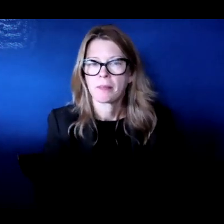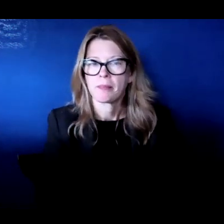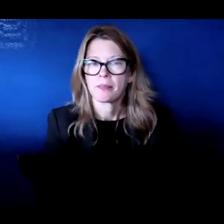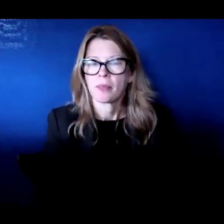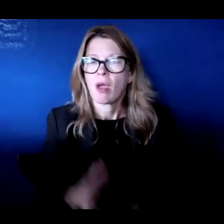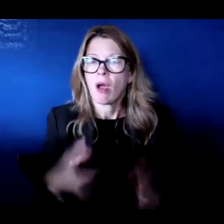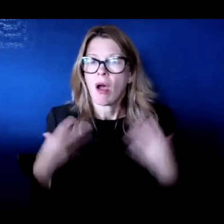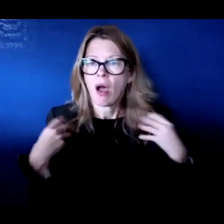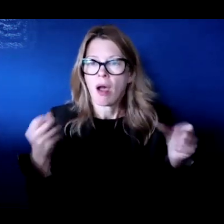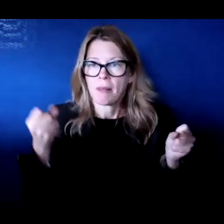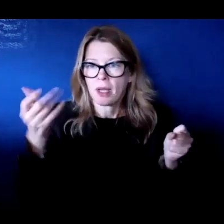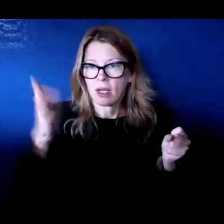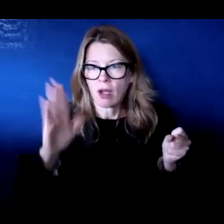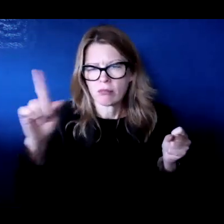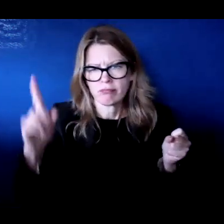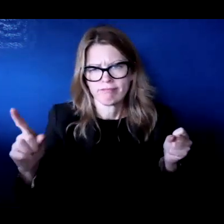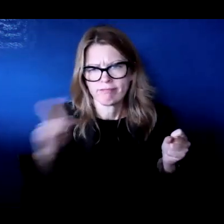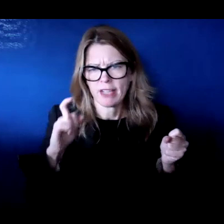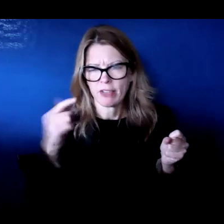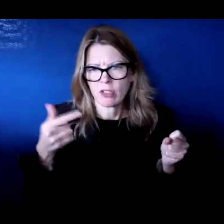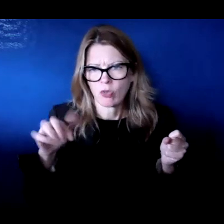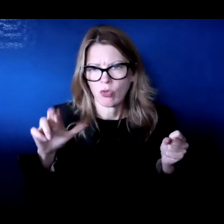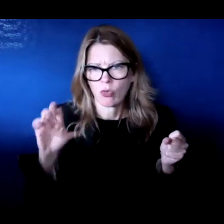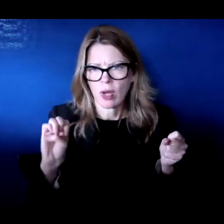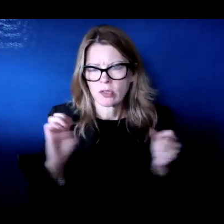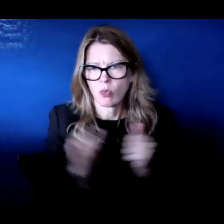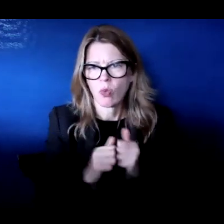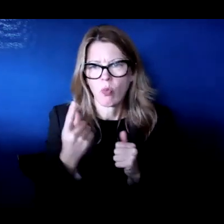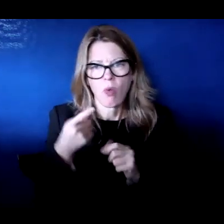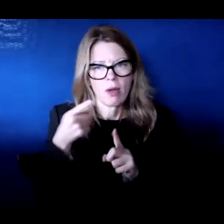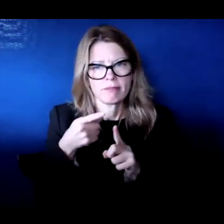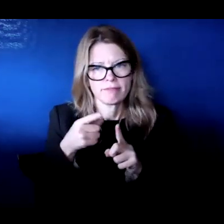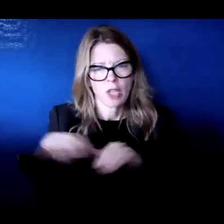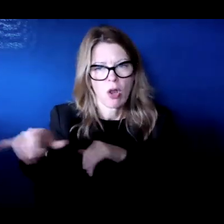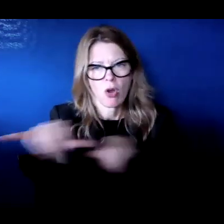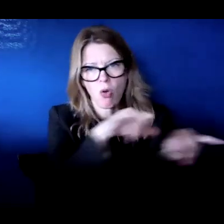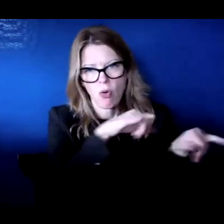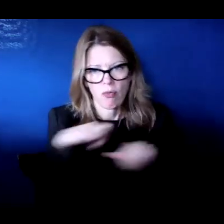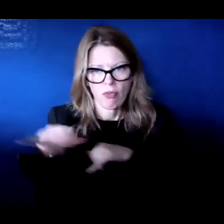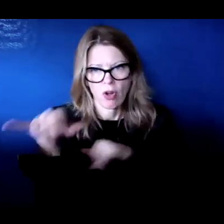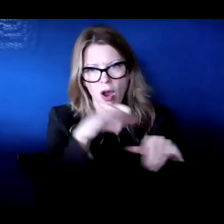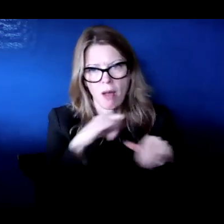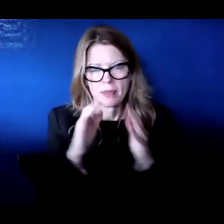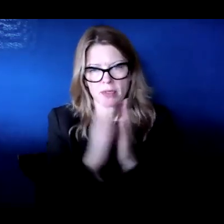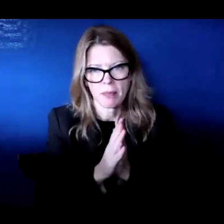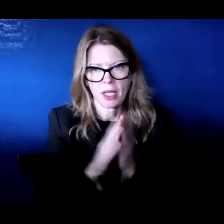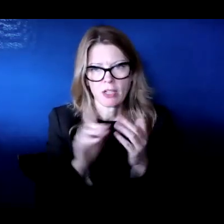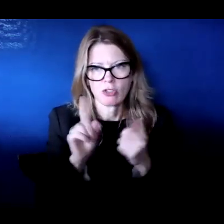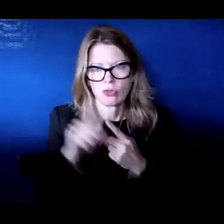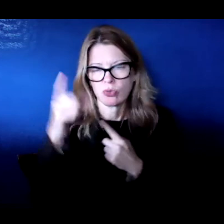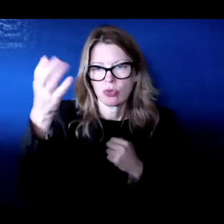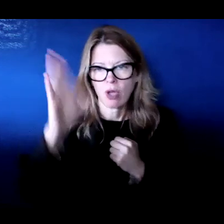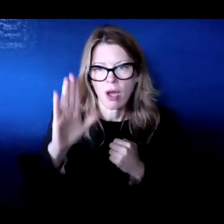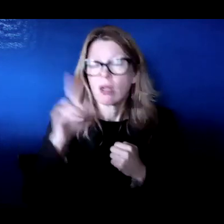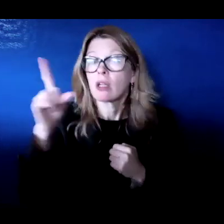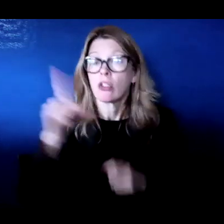Almighty God, you have given us grace at this time with one accord to make our common supplication to you. And you have